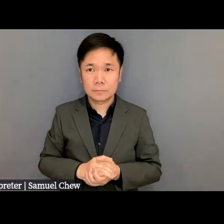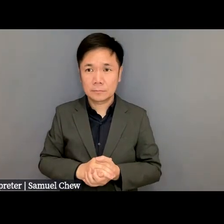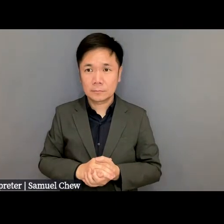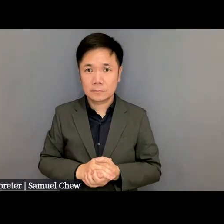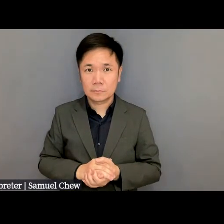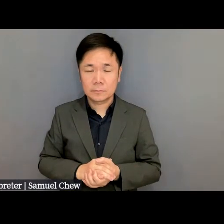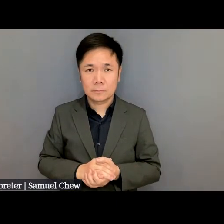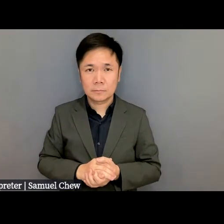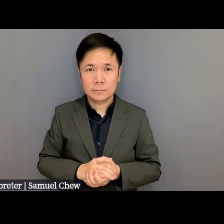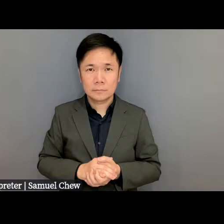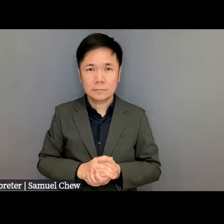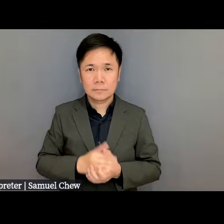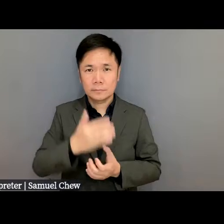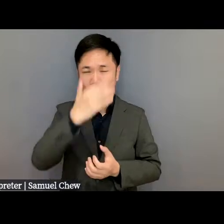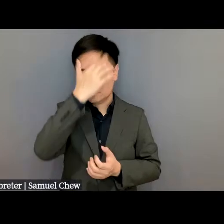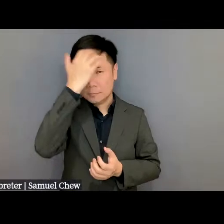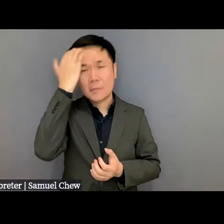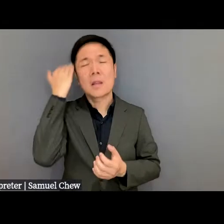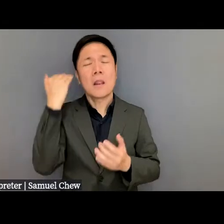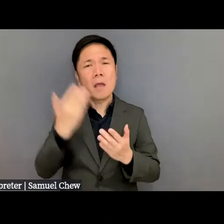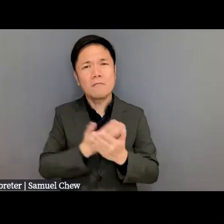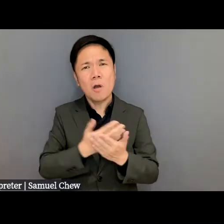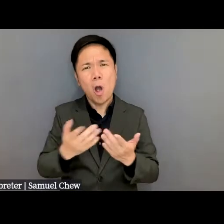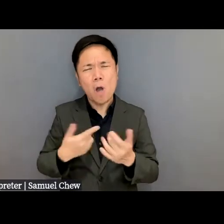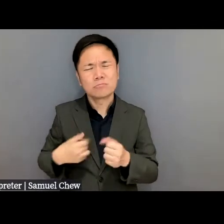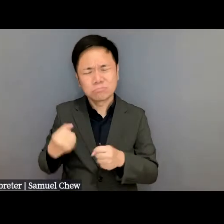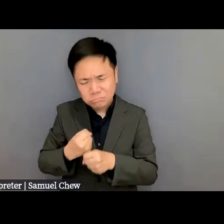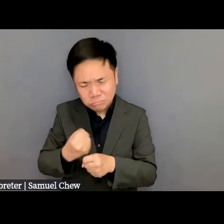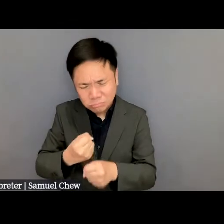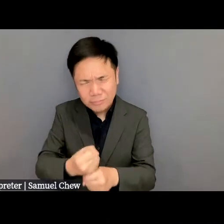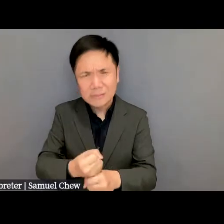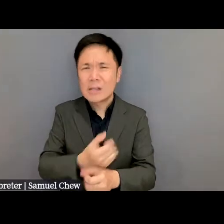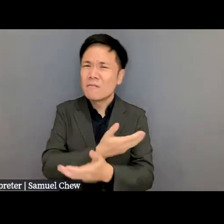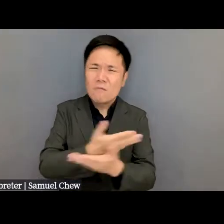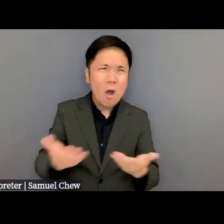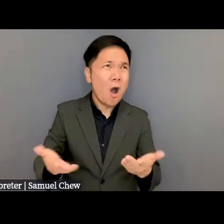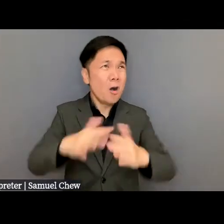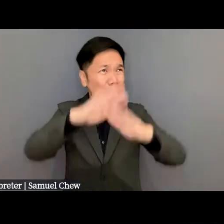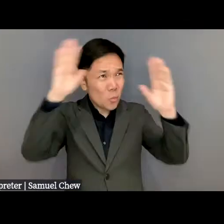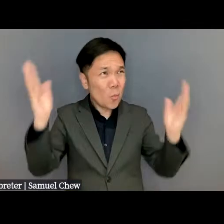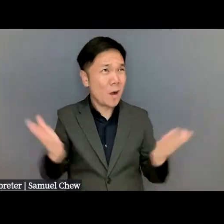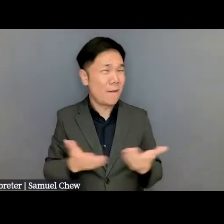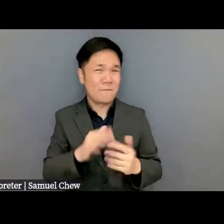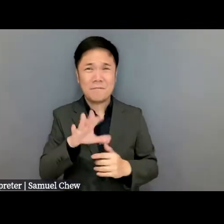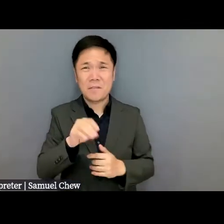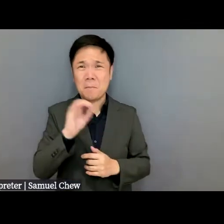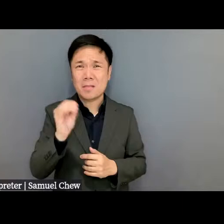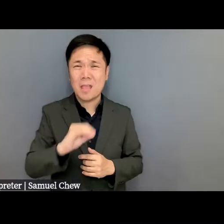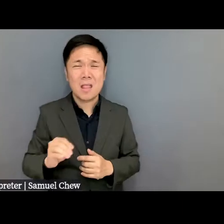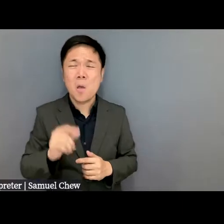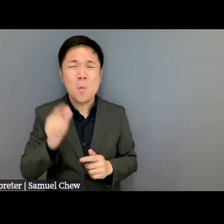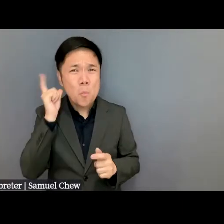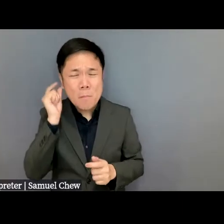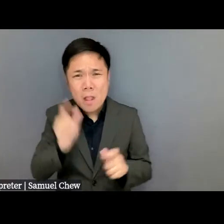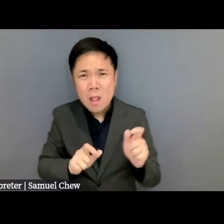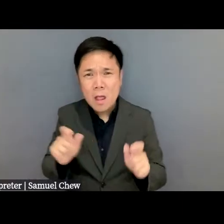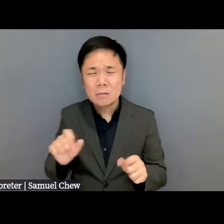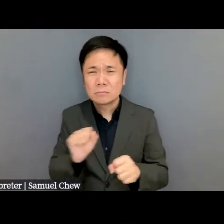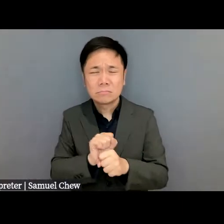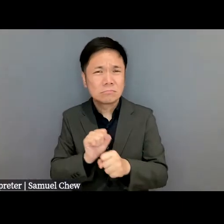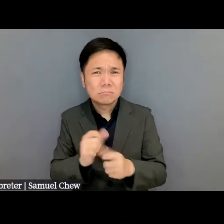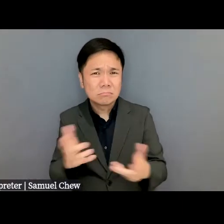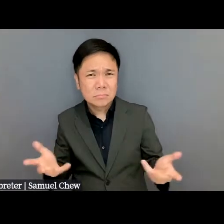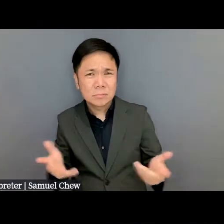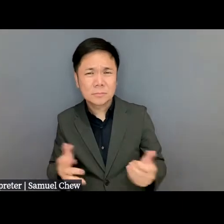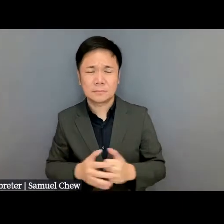like 54% of the workforce in tourism in the world is women? So what is the impact? And this is also part of our guideline for